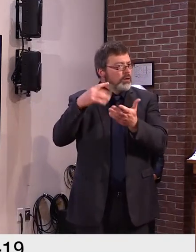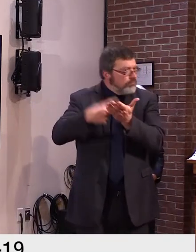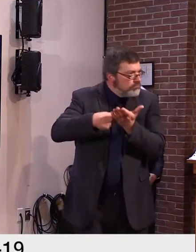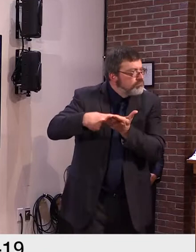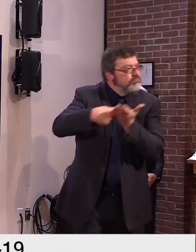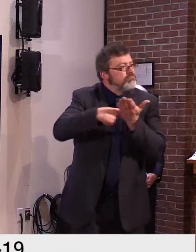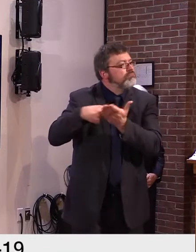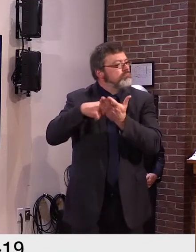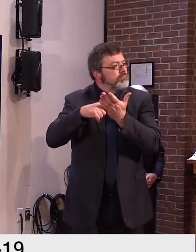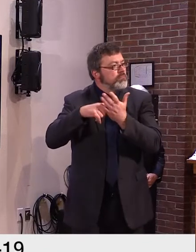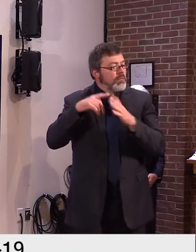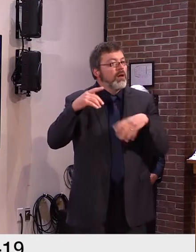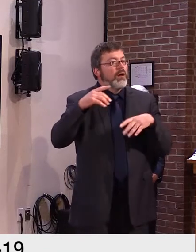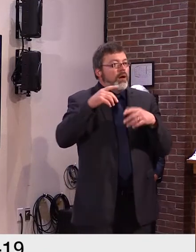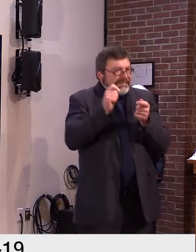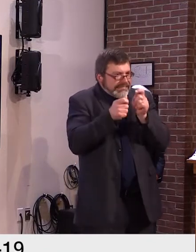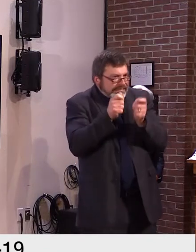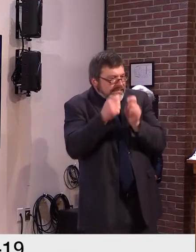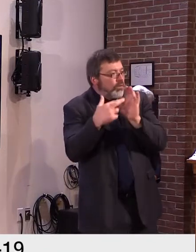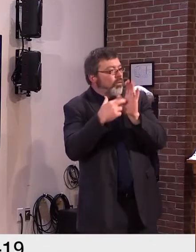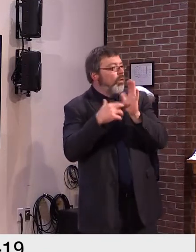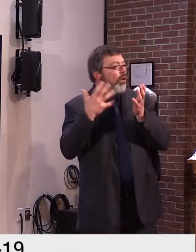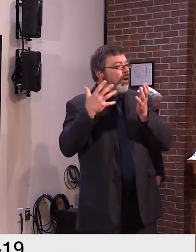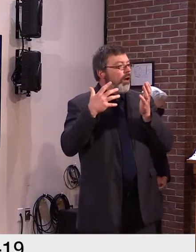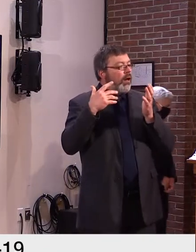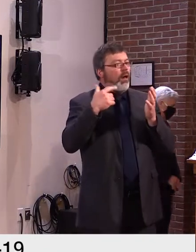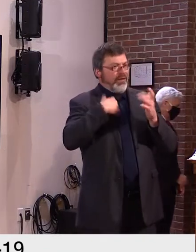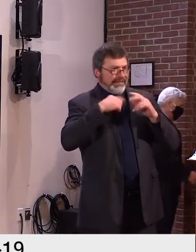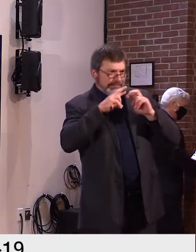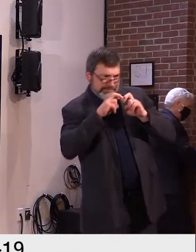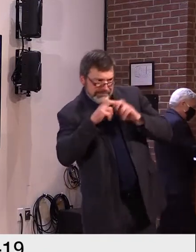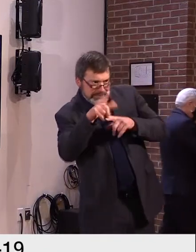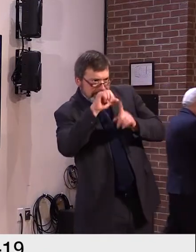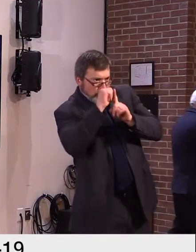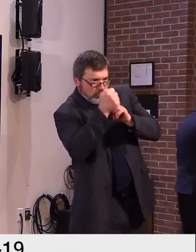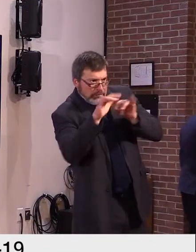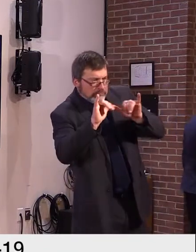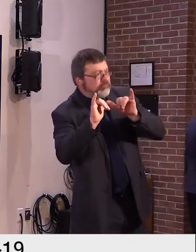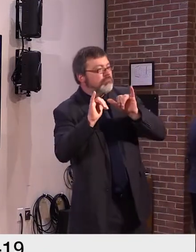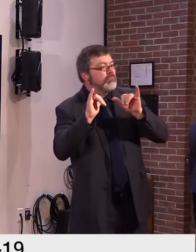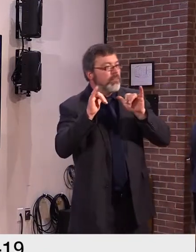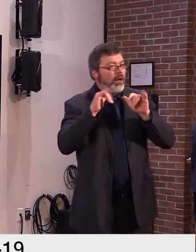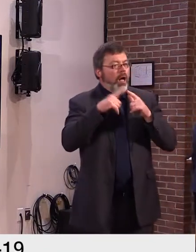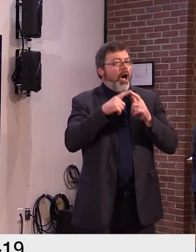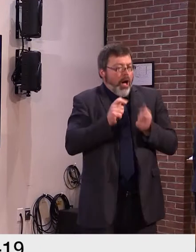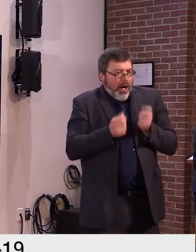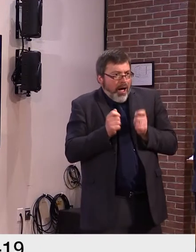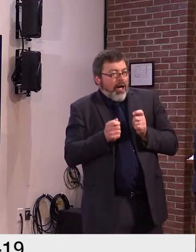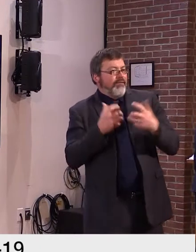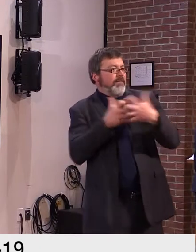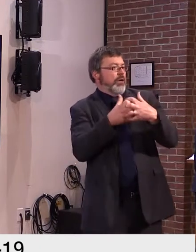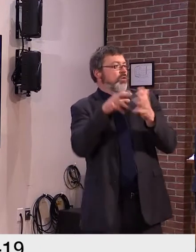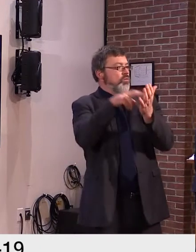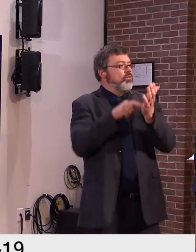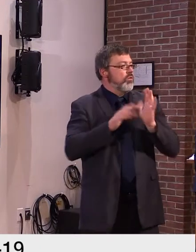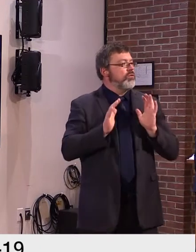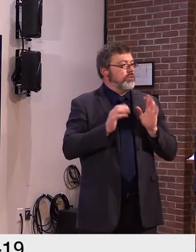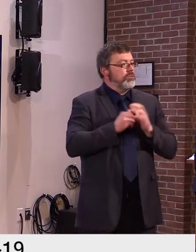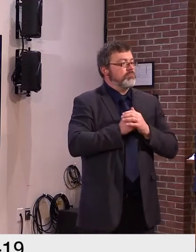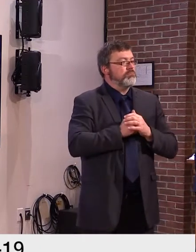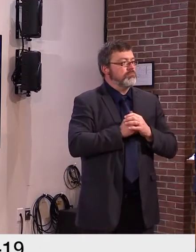we'll be issuing revised guidance by the end of October, but we're also trying to address issues now that would benefit from greater